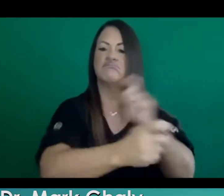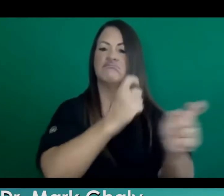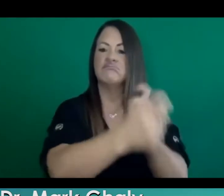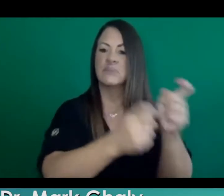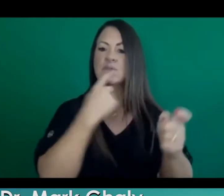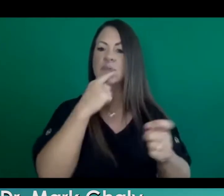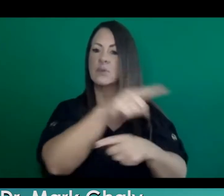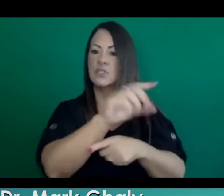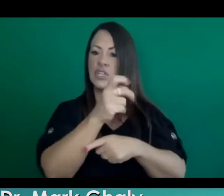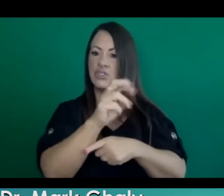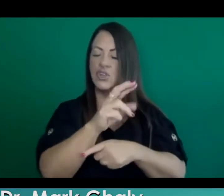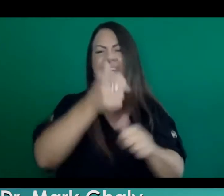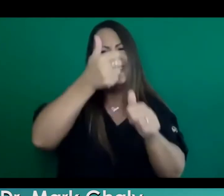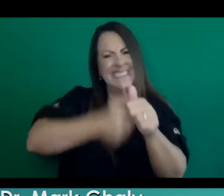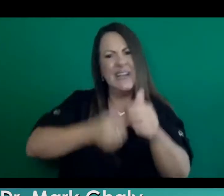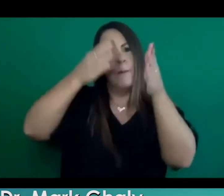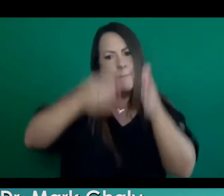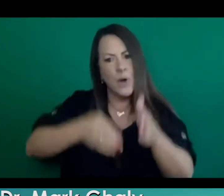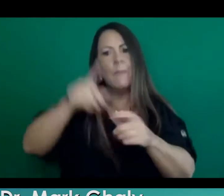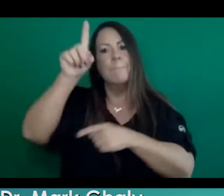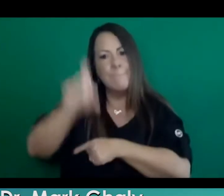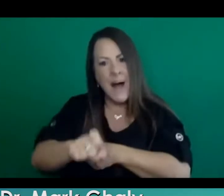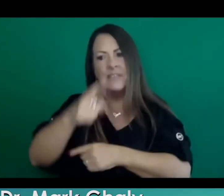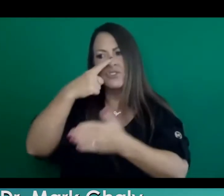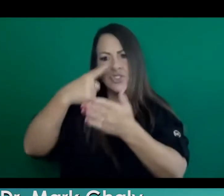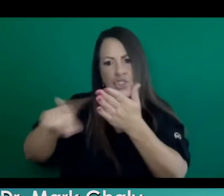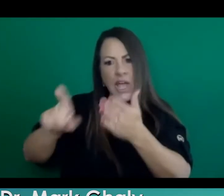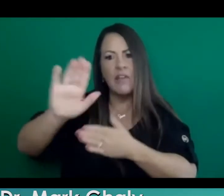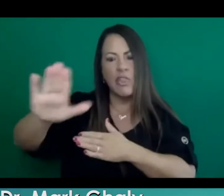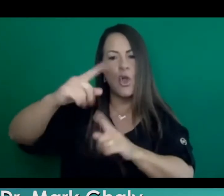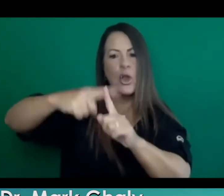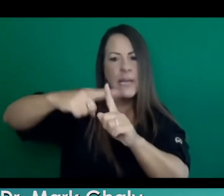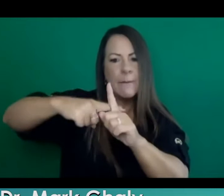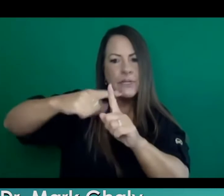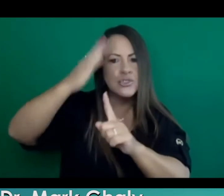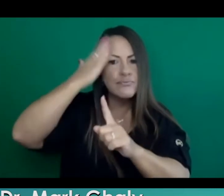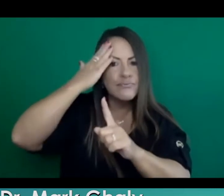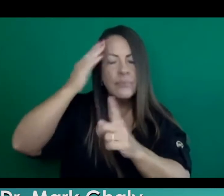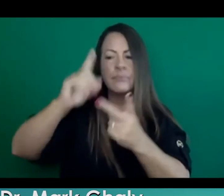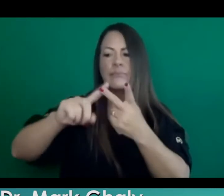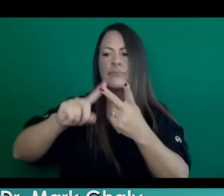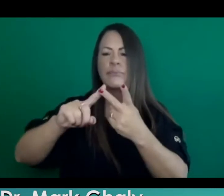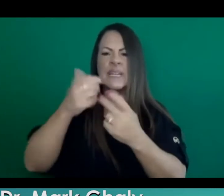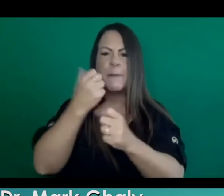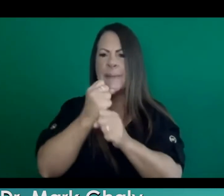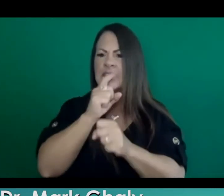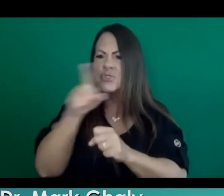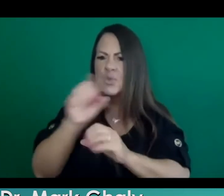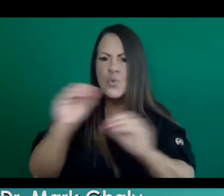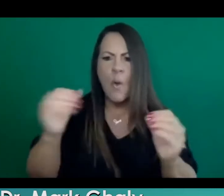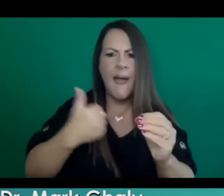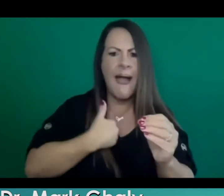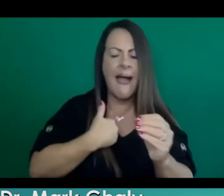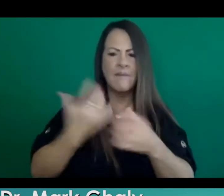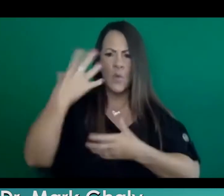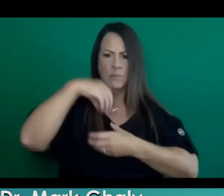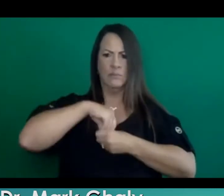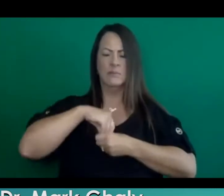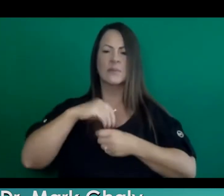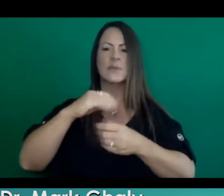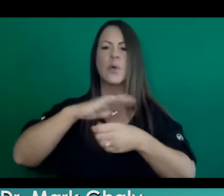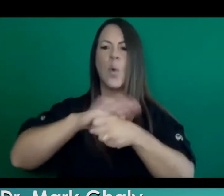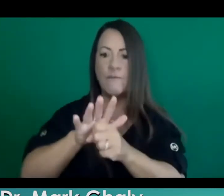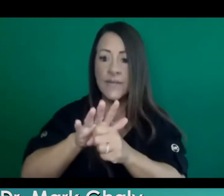rigorous screening checks, temperature checks, making sure that they don't have symptoms consistent with COVID-19. We're